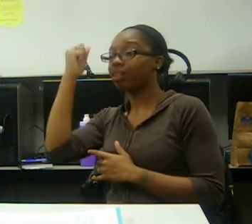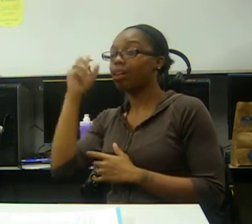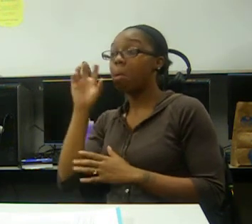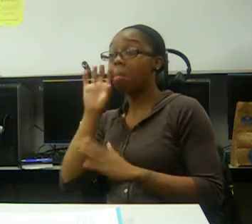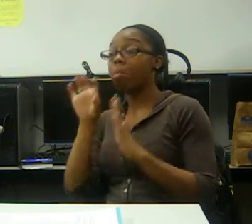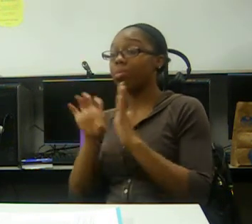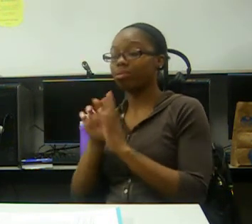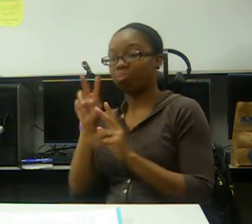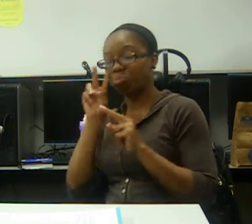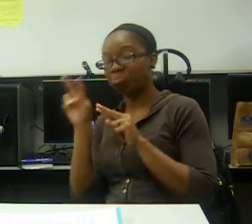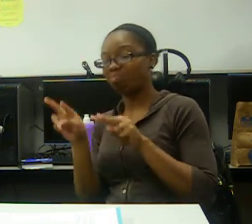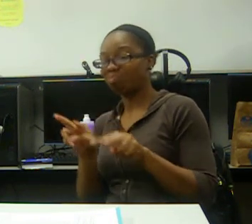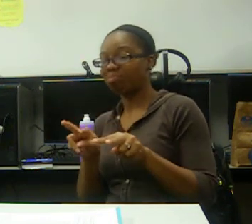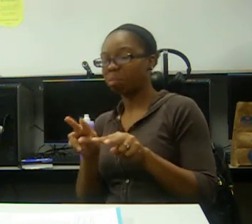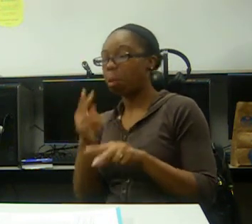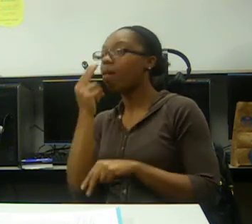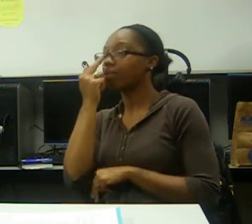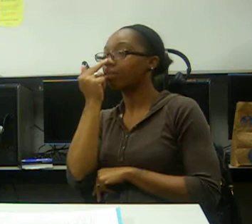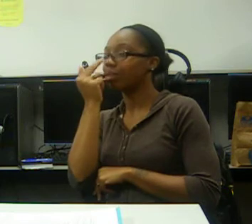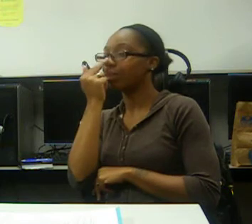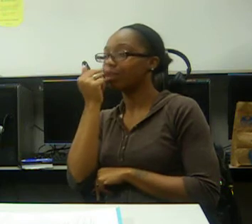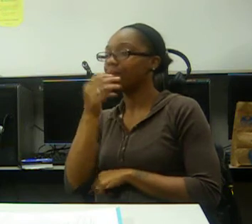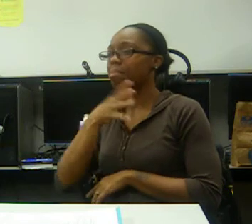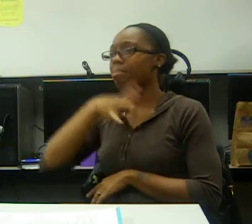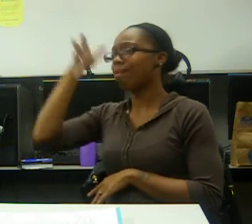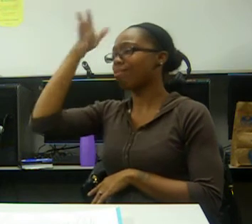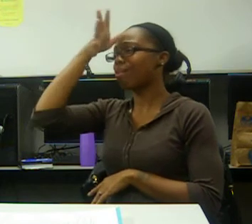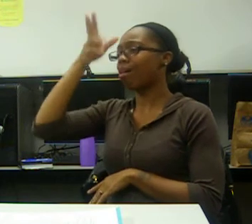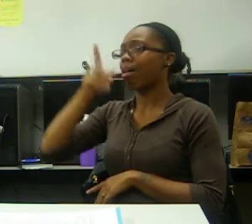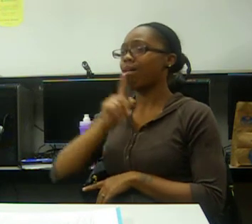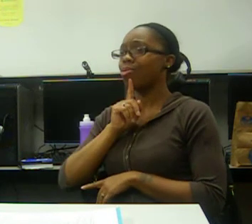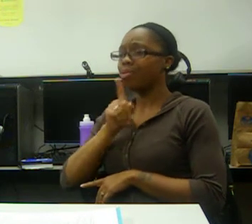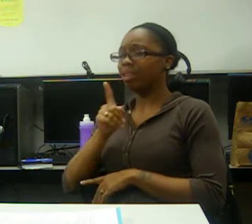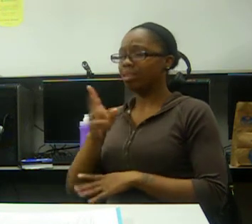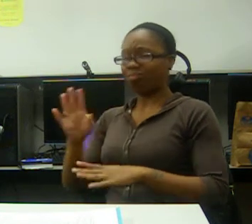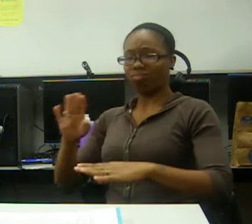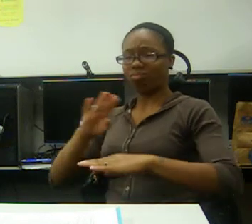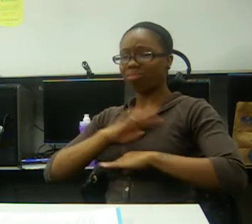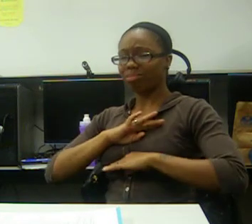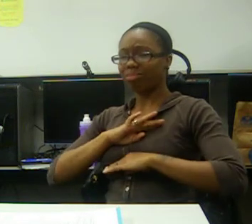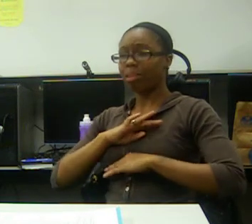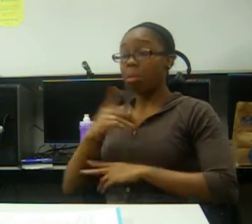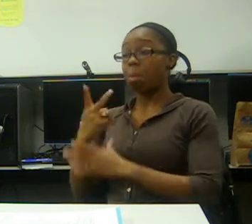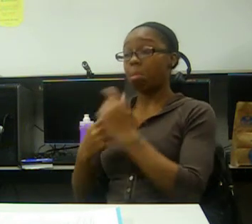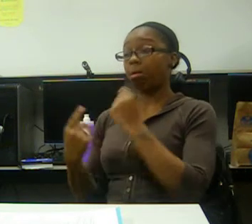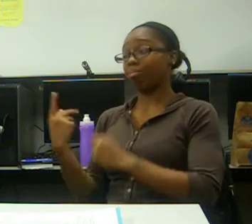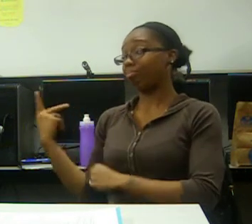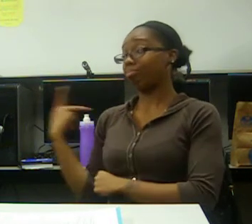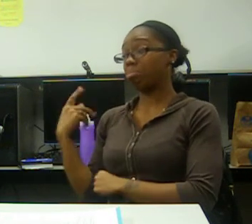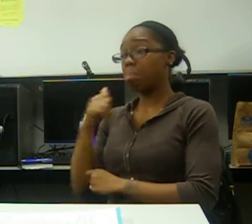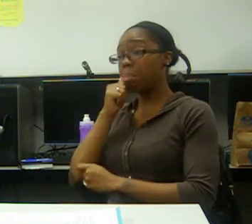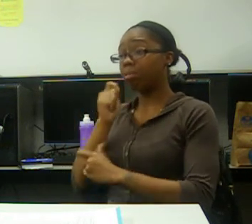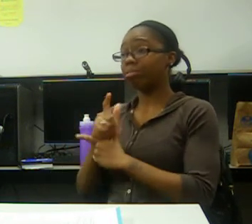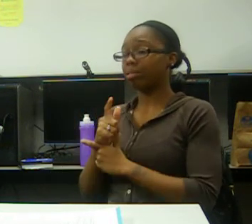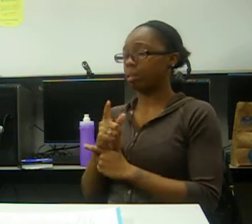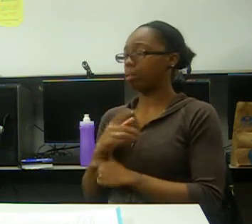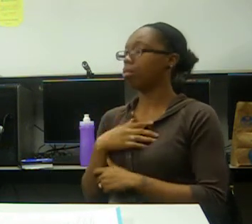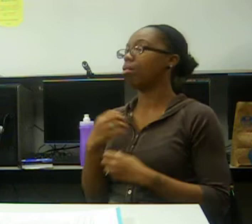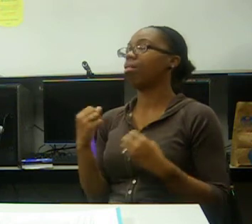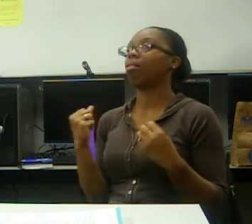it's really funny. My dad looks perfectly calm, but me and my little sister are scared to death. And my sister was eating an